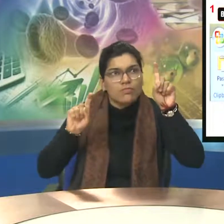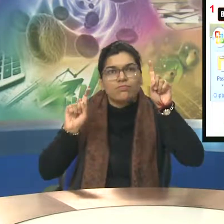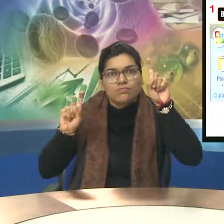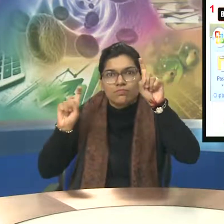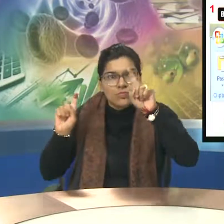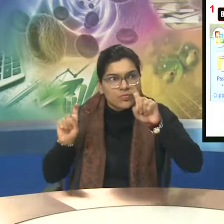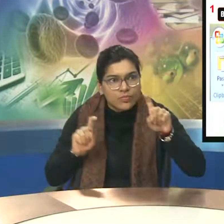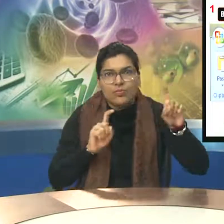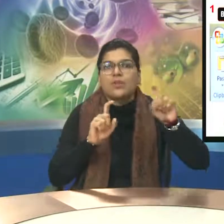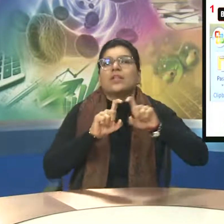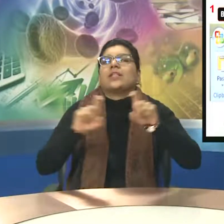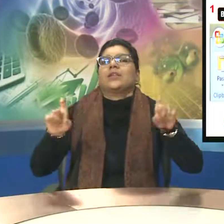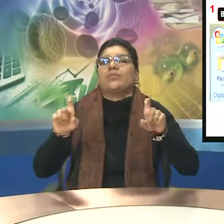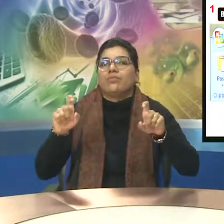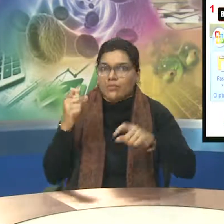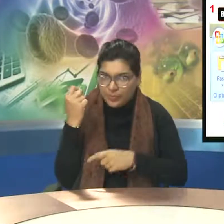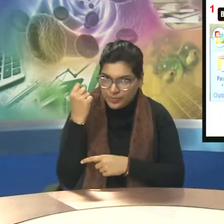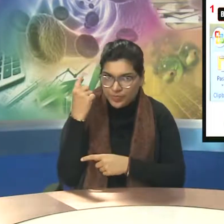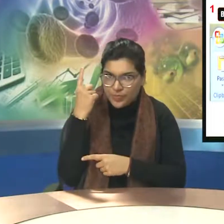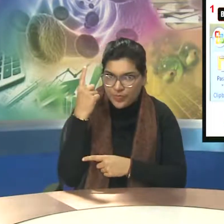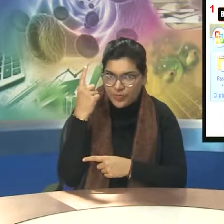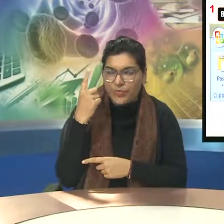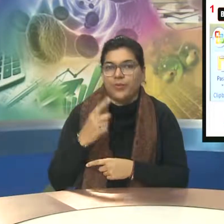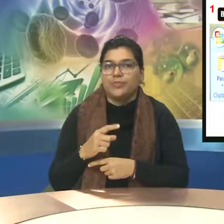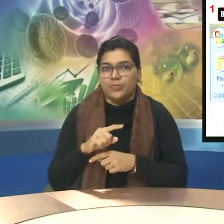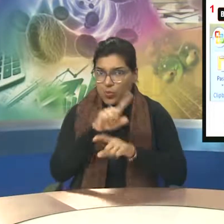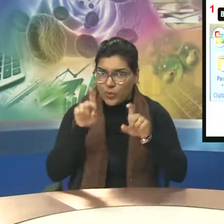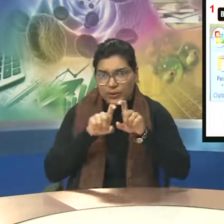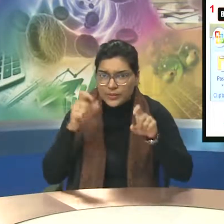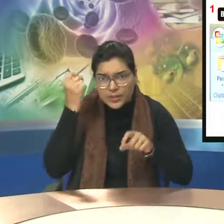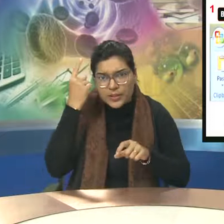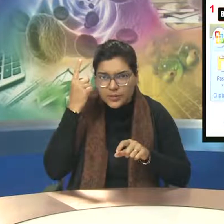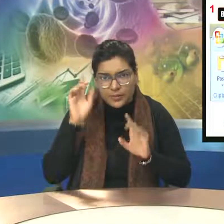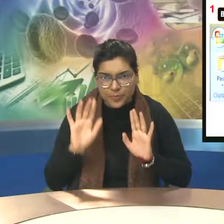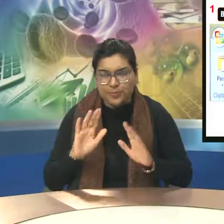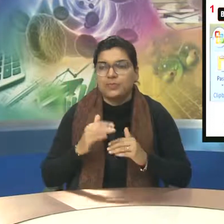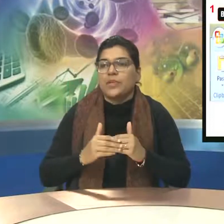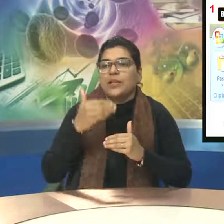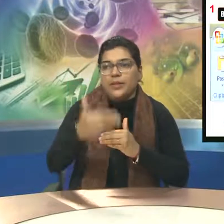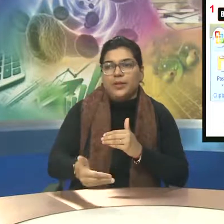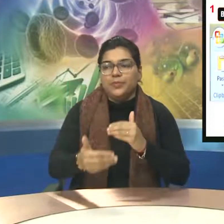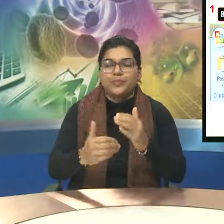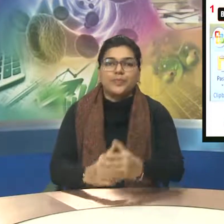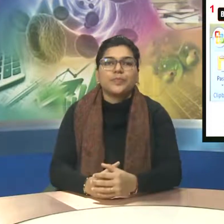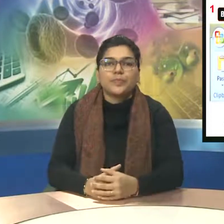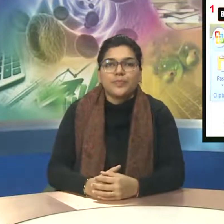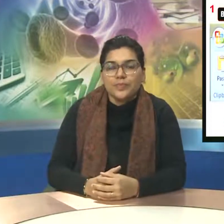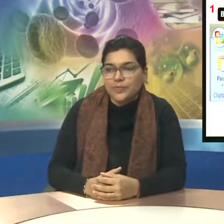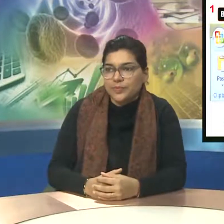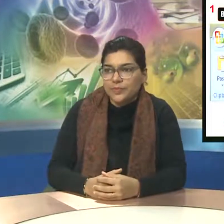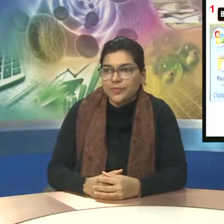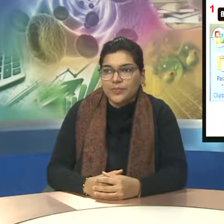it is going to be used. I hope it is clear. Let's move to the next